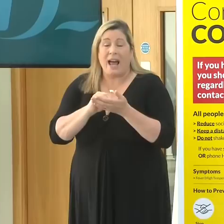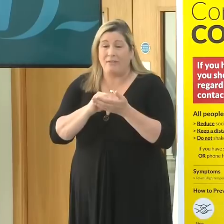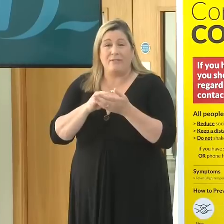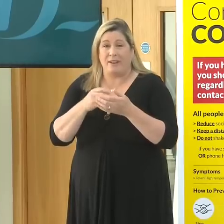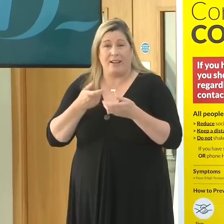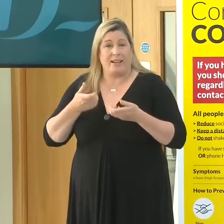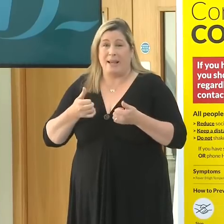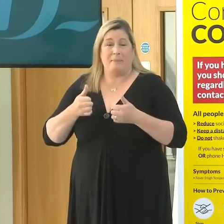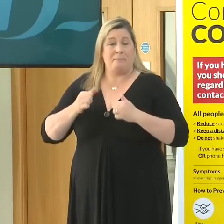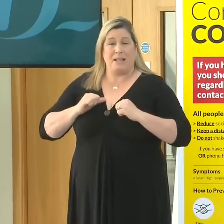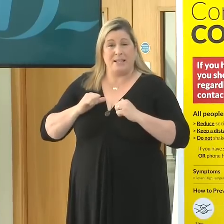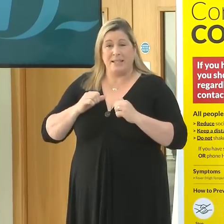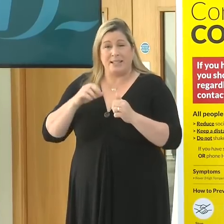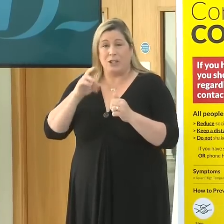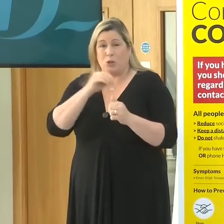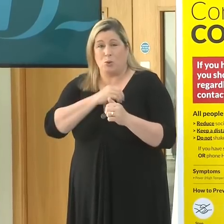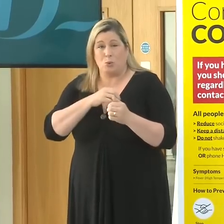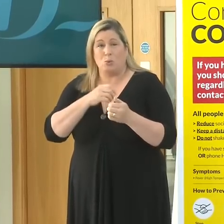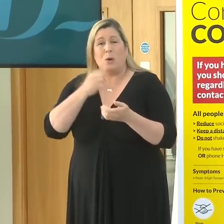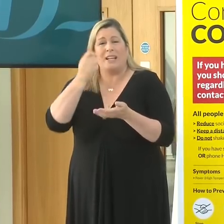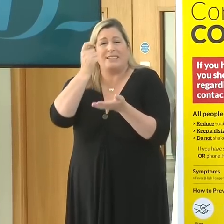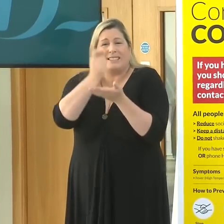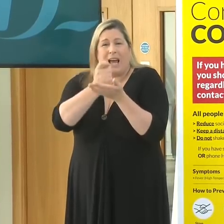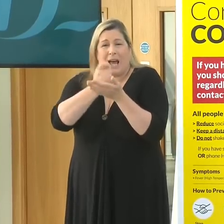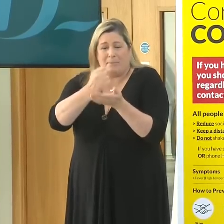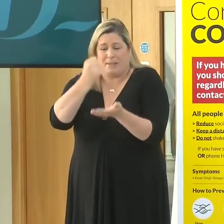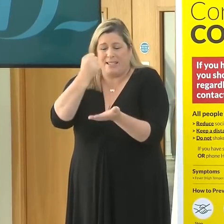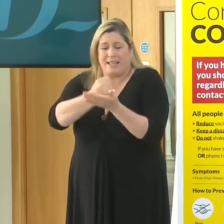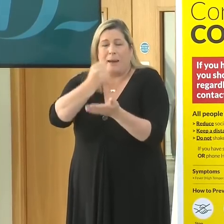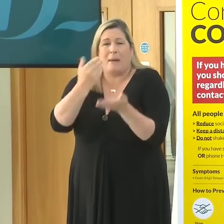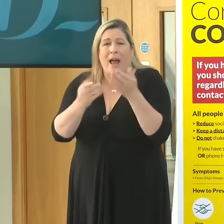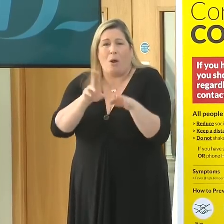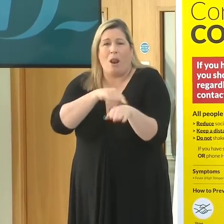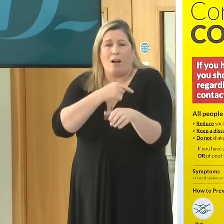the lab result. We're working towards that. It's going to take us a bit more time.